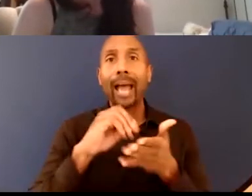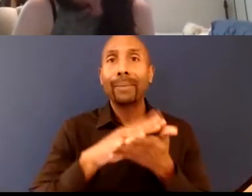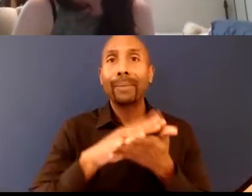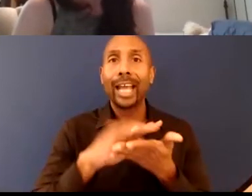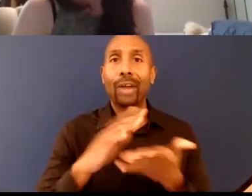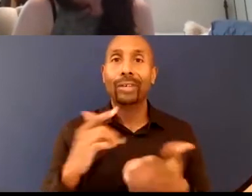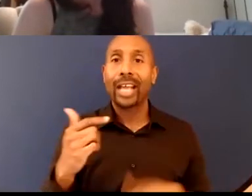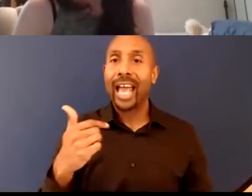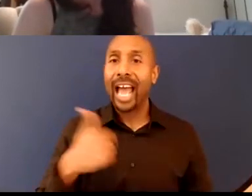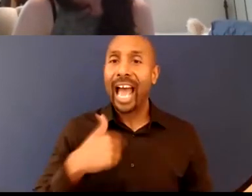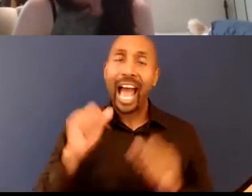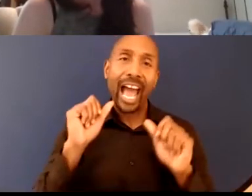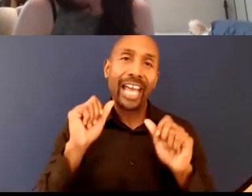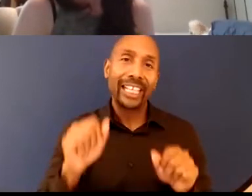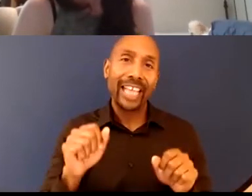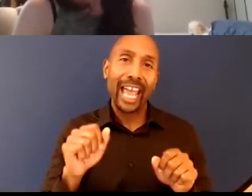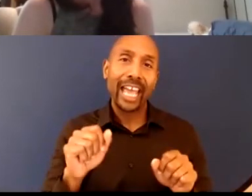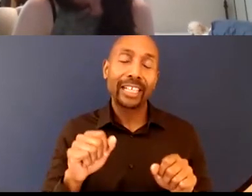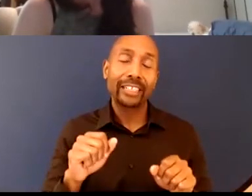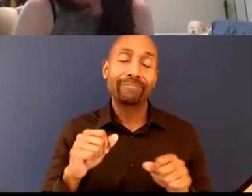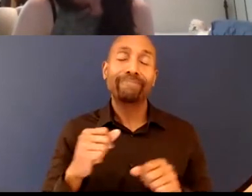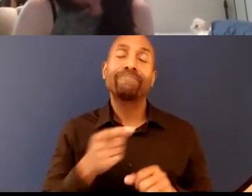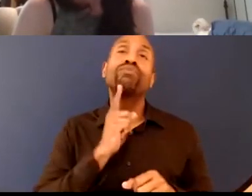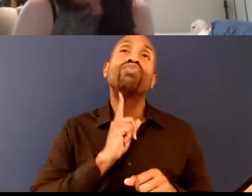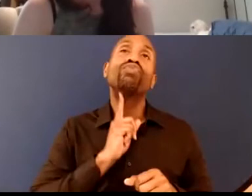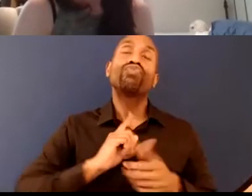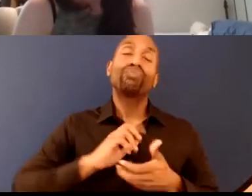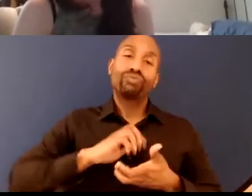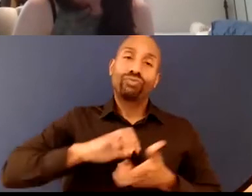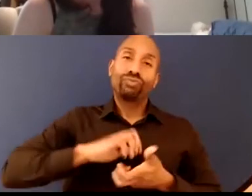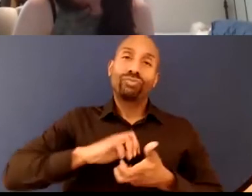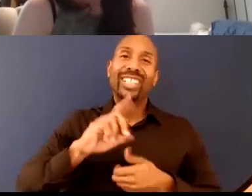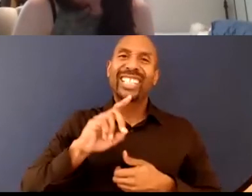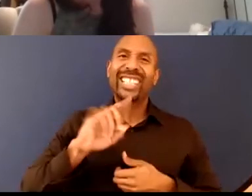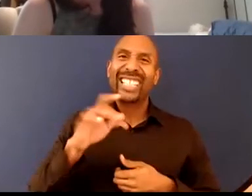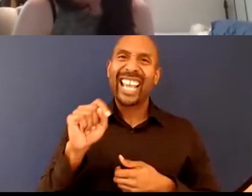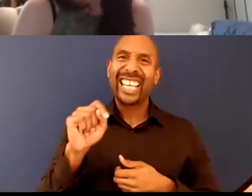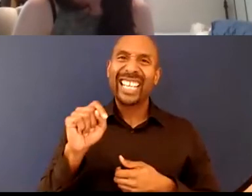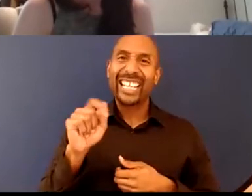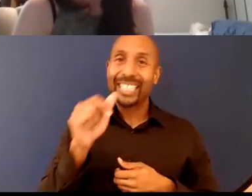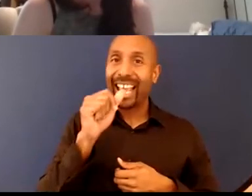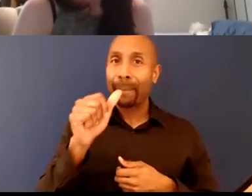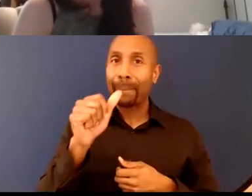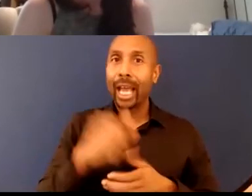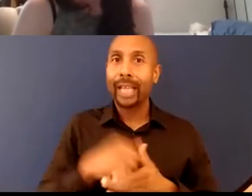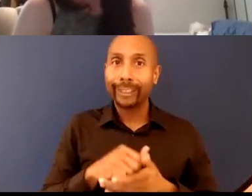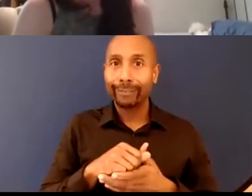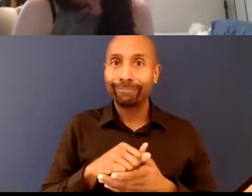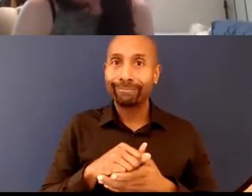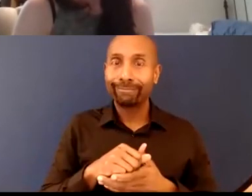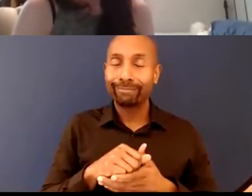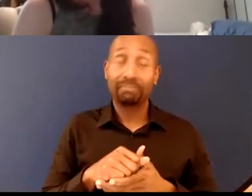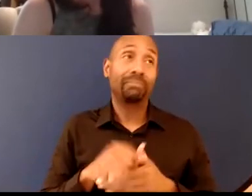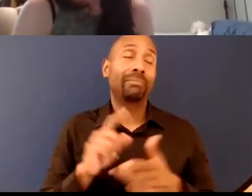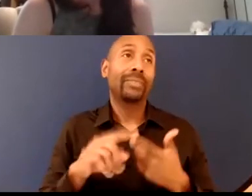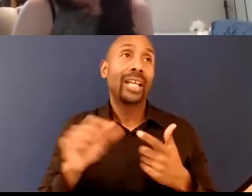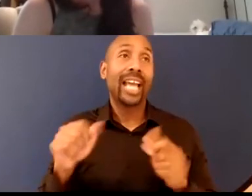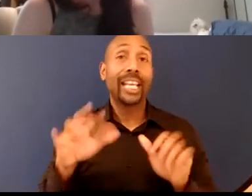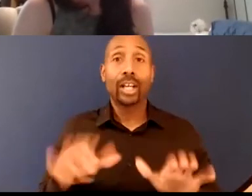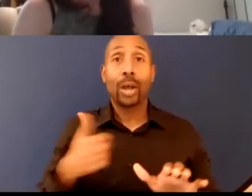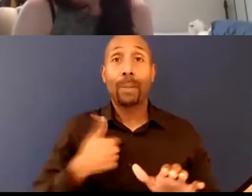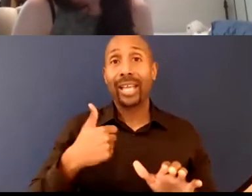gluten. I can calm myself without the need for external medication. I can